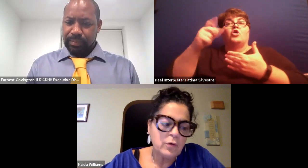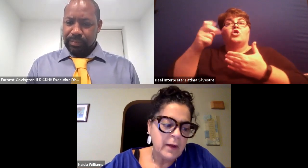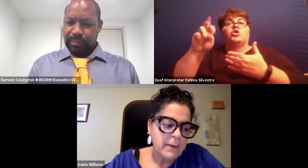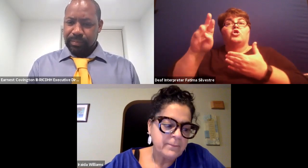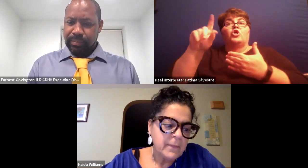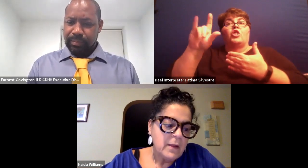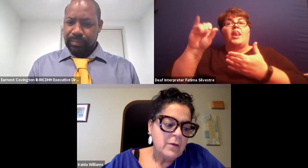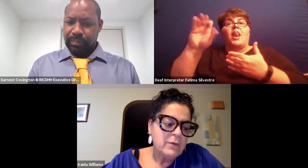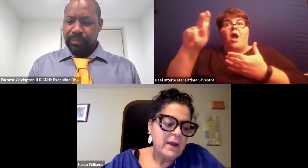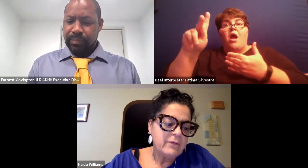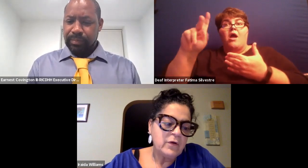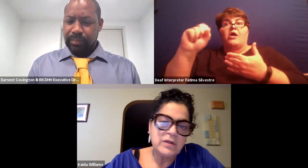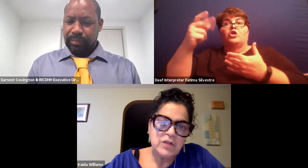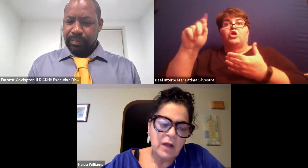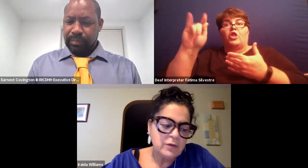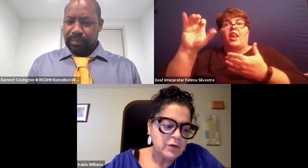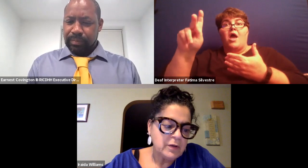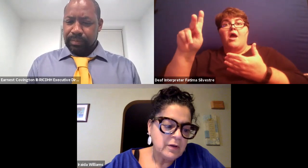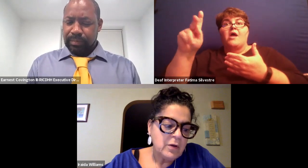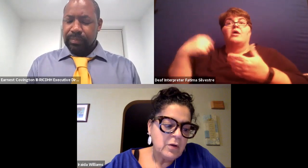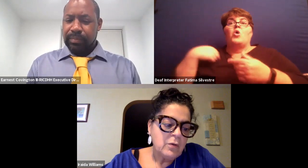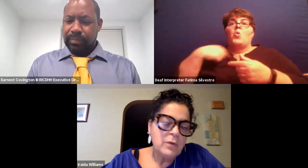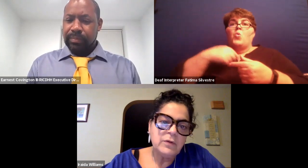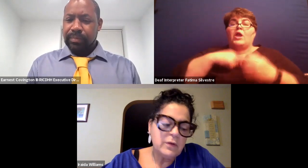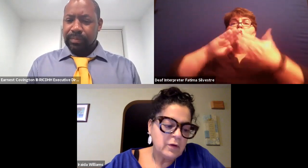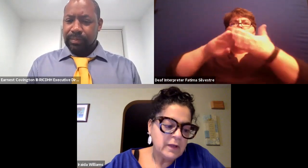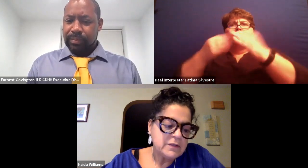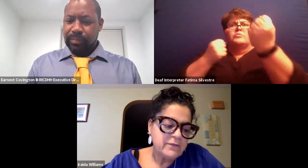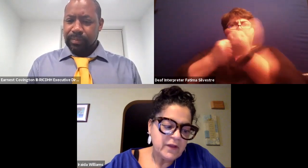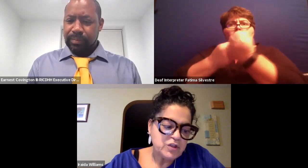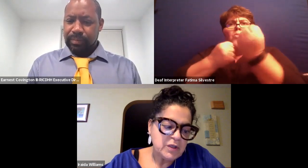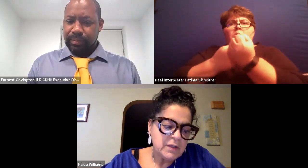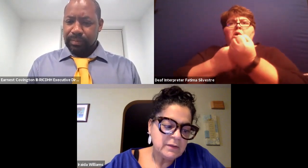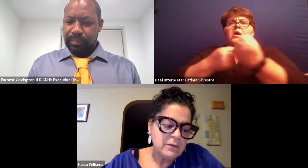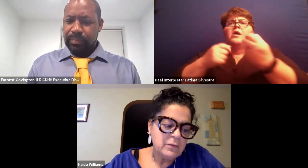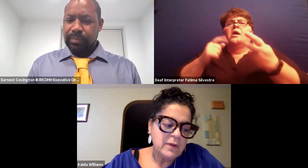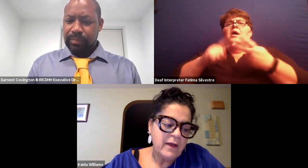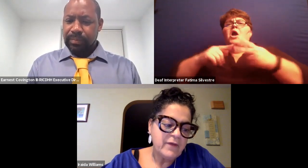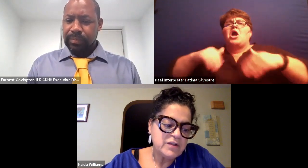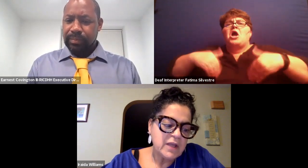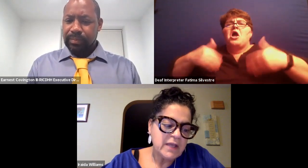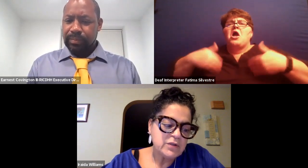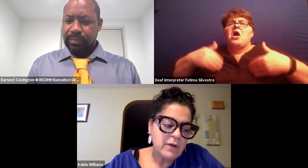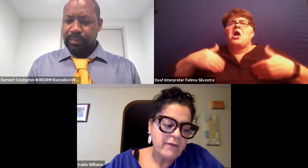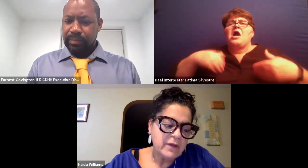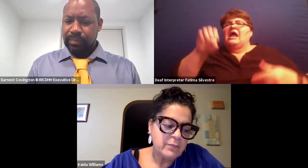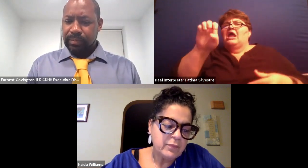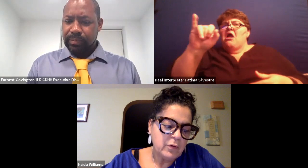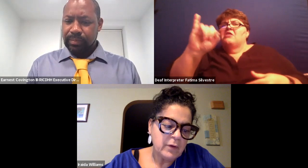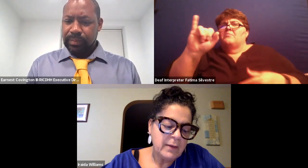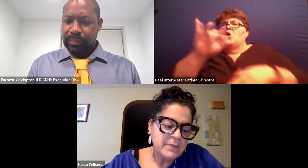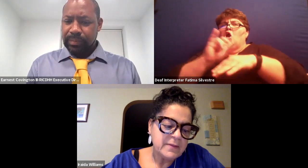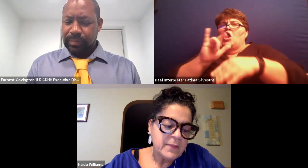Navigator Program. We have early childhood. We do the early intervention. We have educational